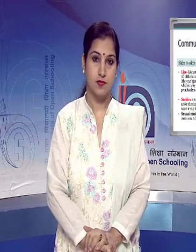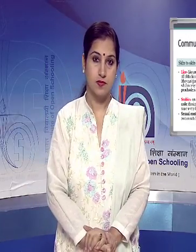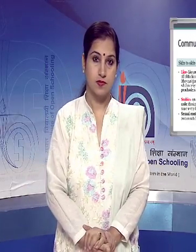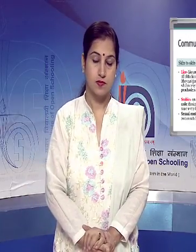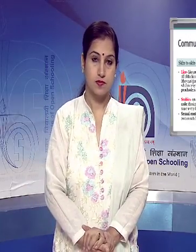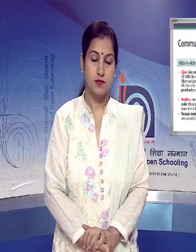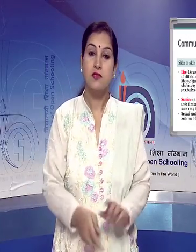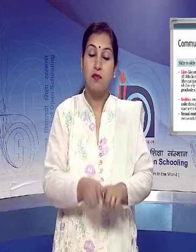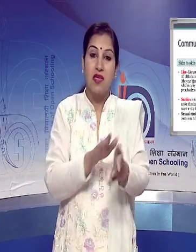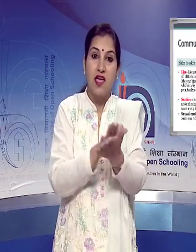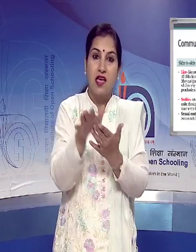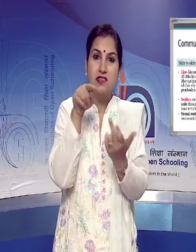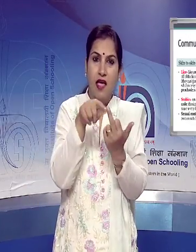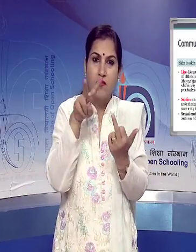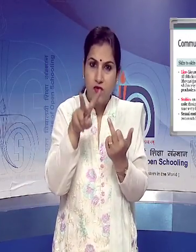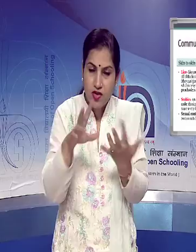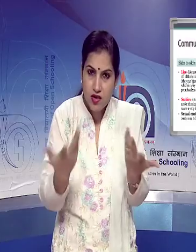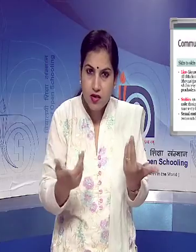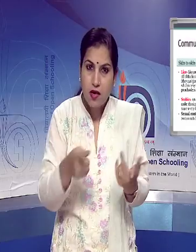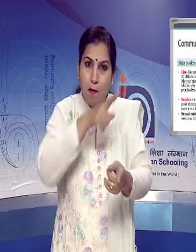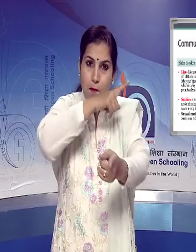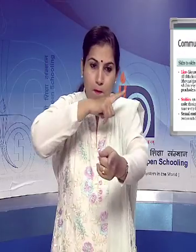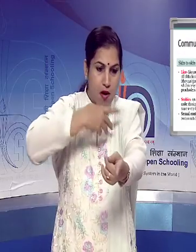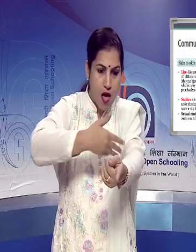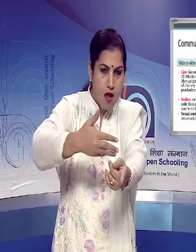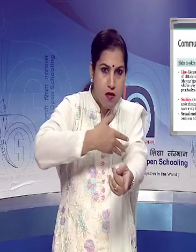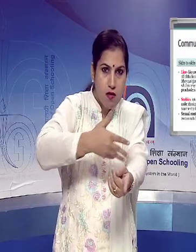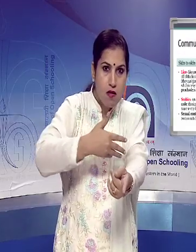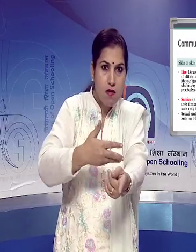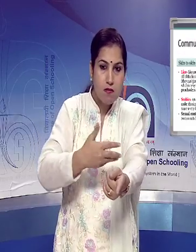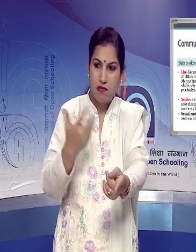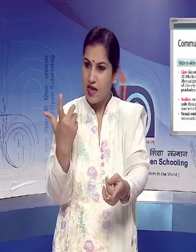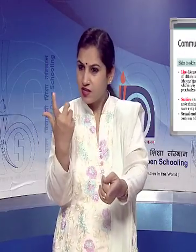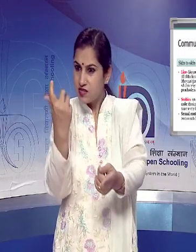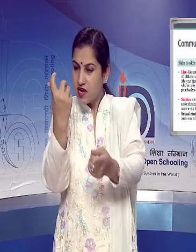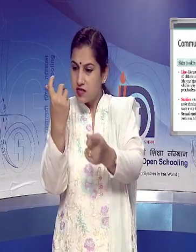like HIV or blood contaminated injection